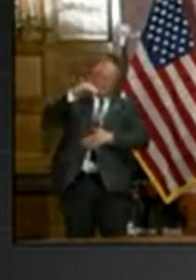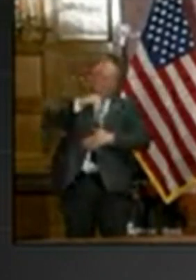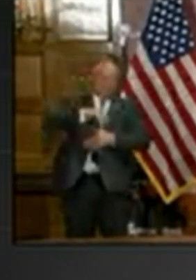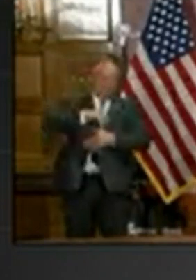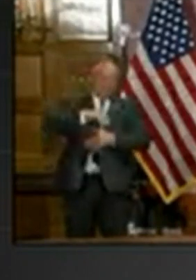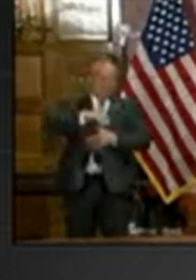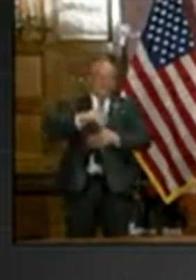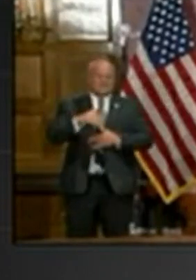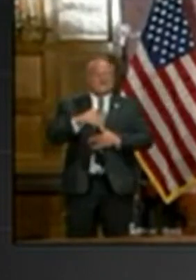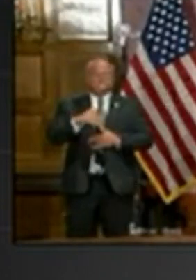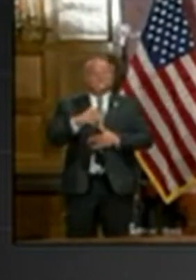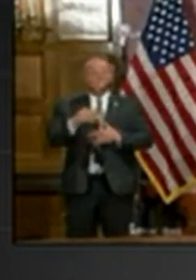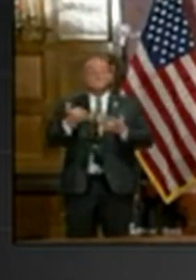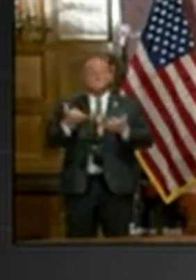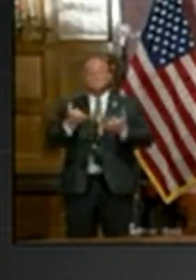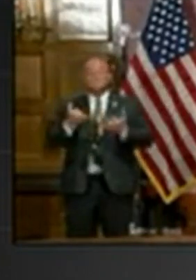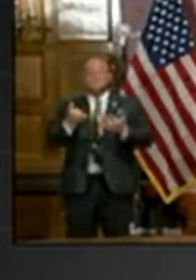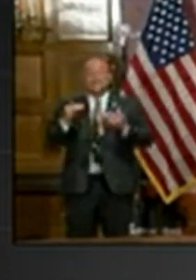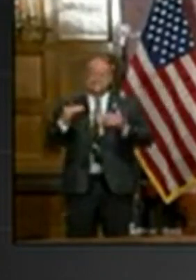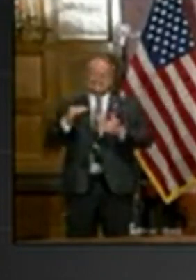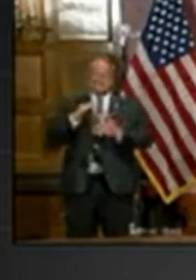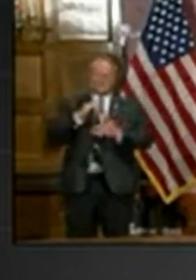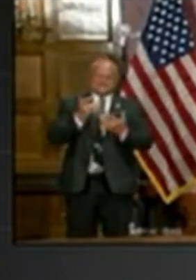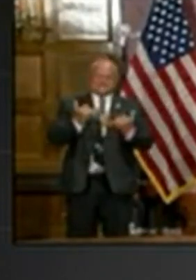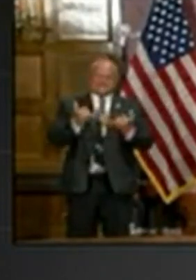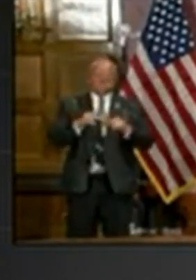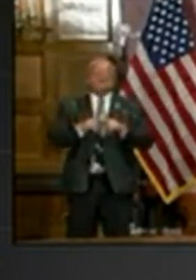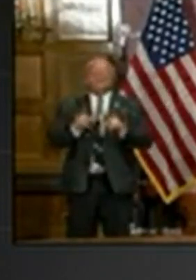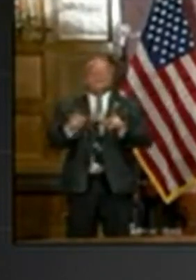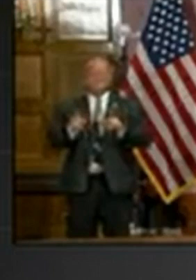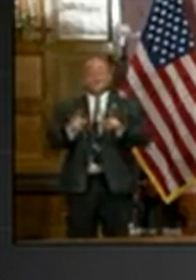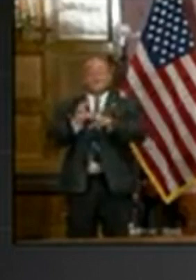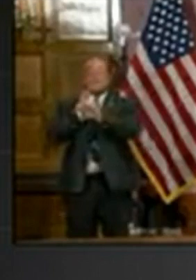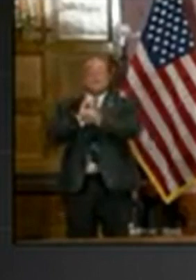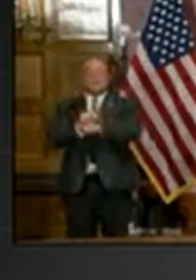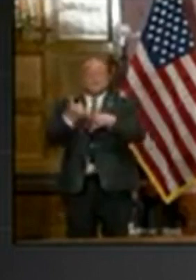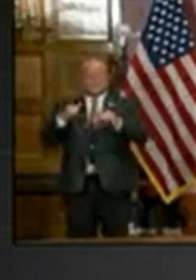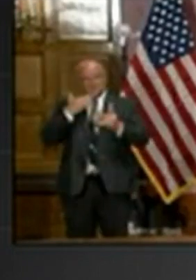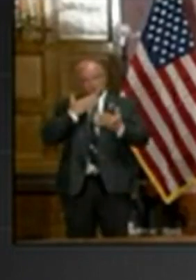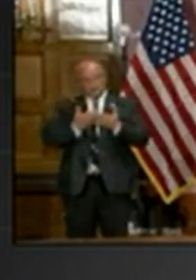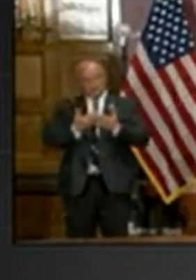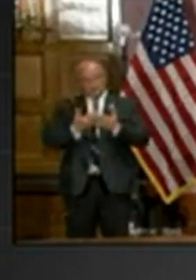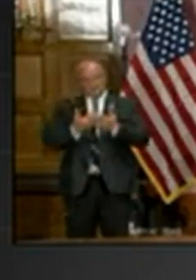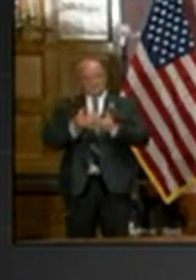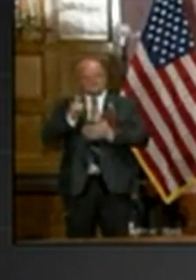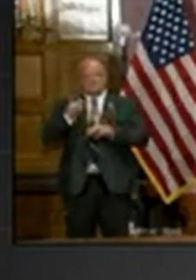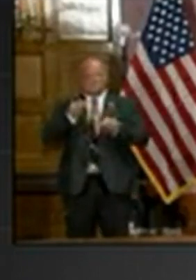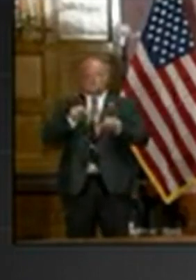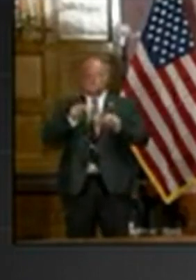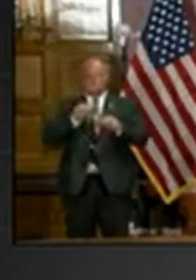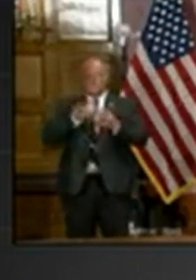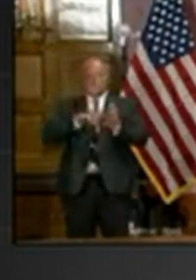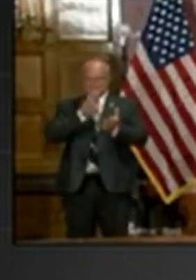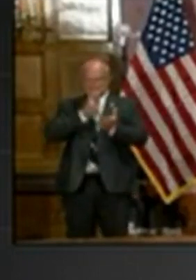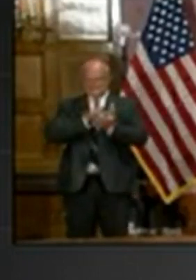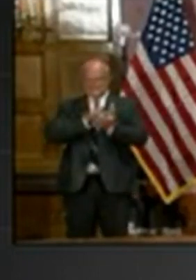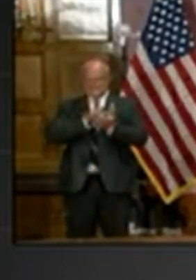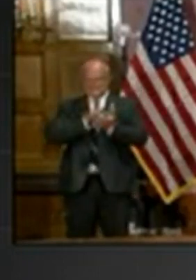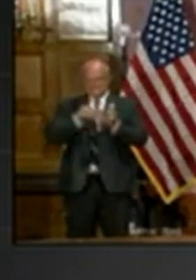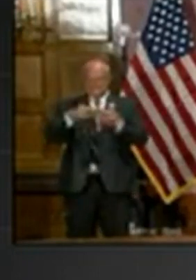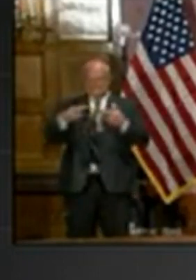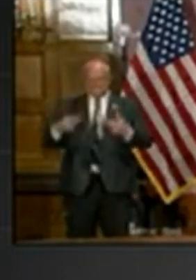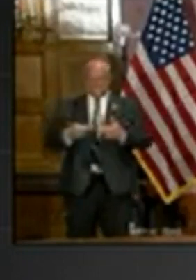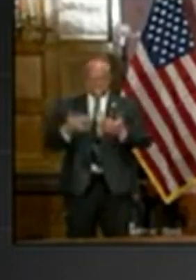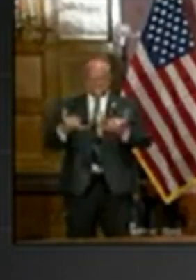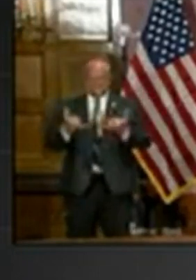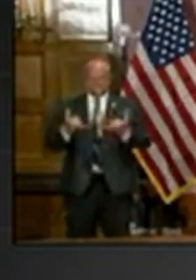went down dramatically, sort of edging up a little bit, but the trend line is still good. We just got to watch the Central